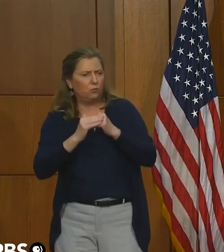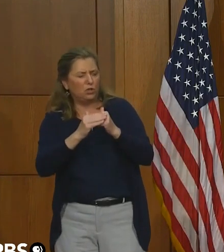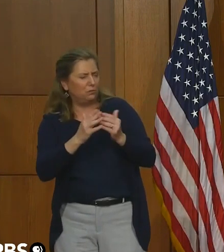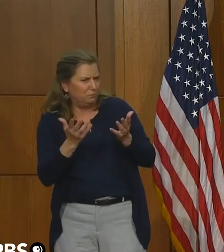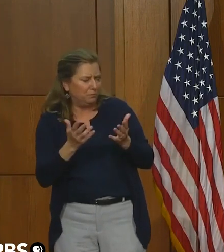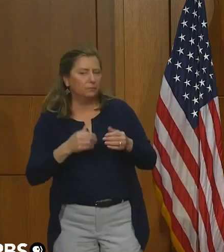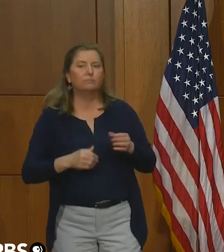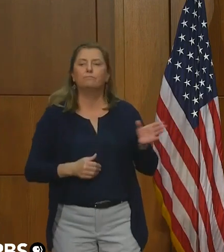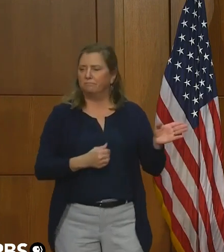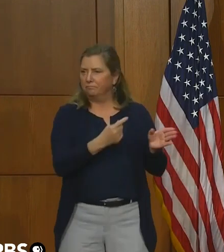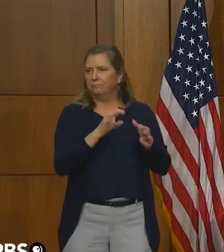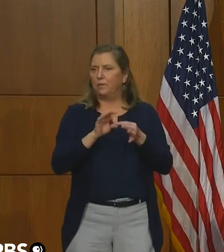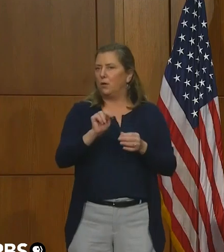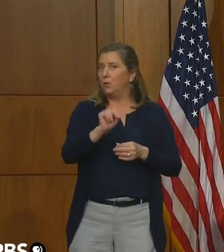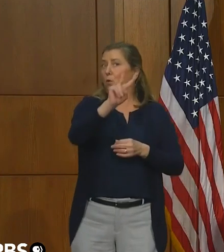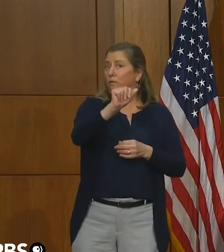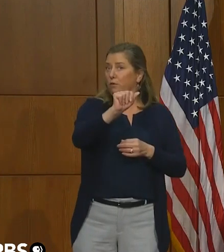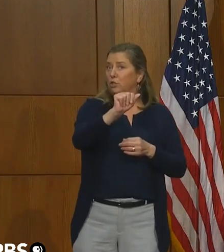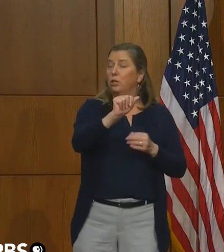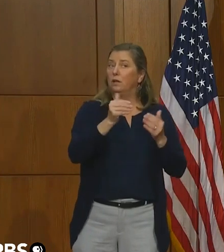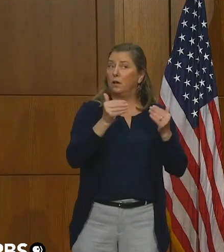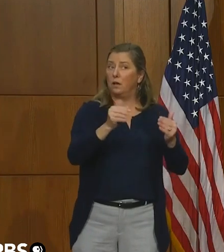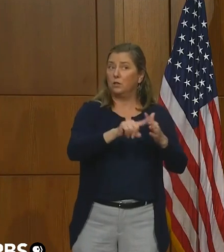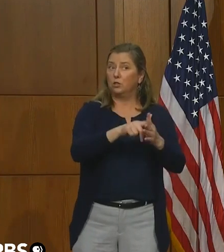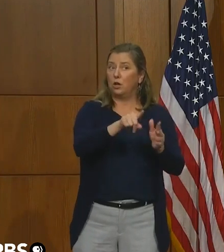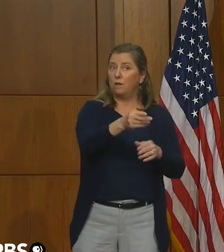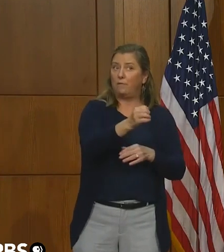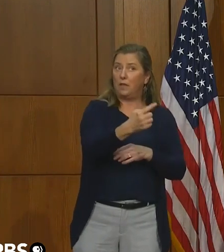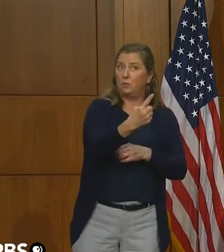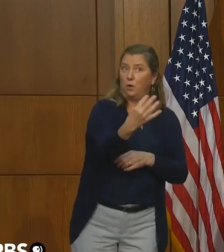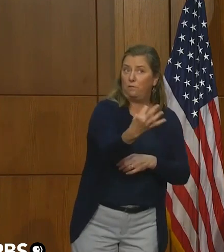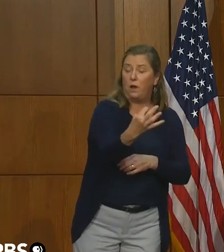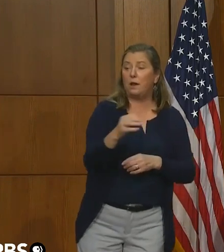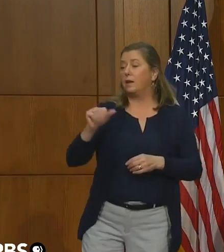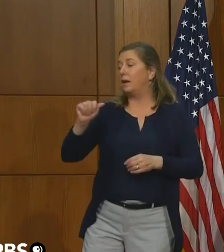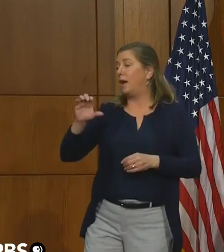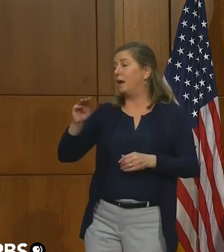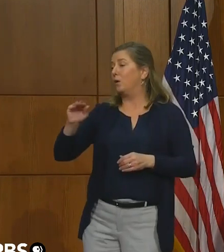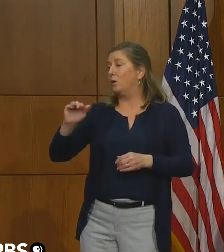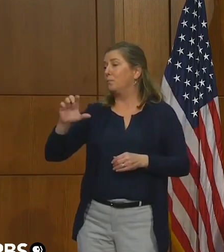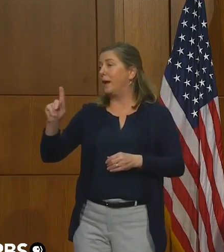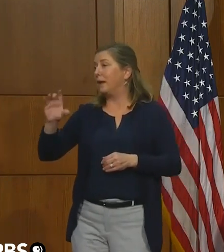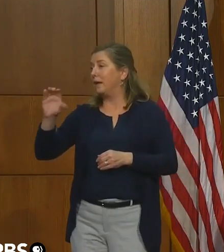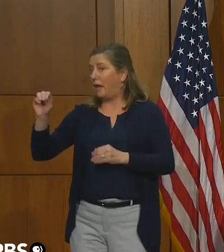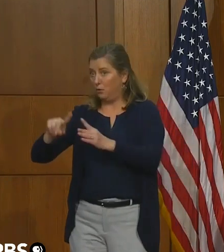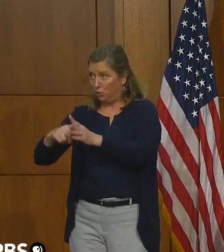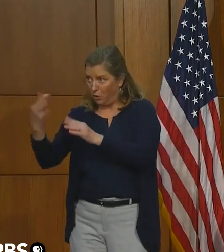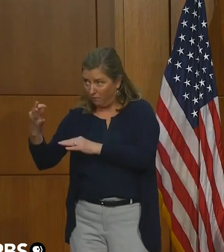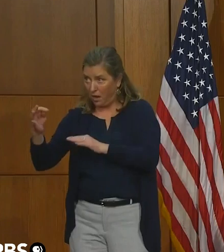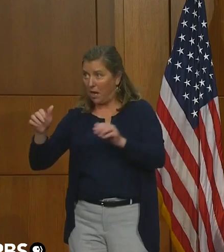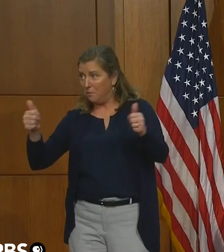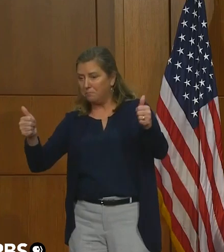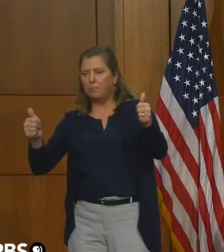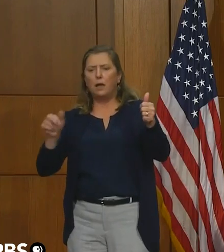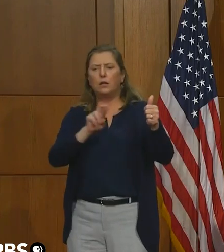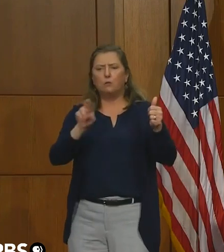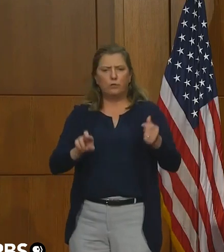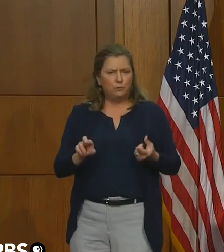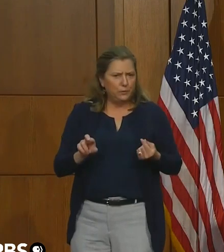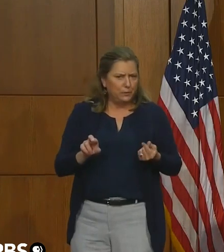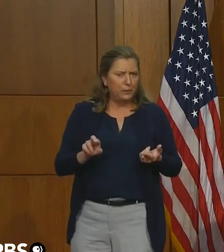about Northern Virginia moving into phase one on Friday, Accomack County moving into phase one on Friday, and where are we with